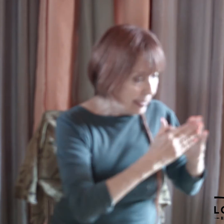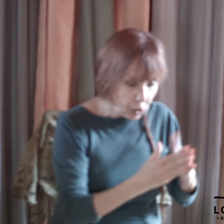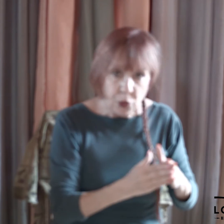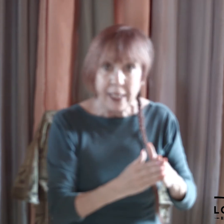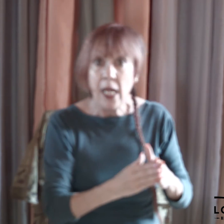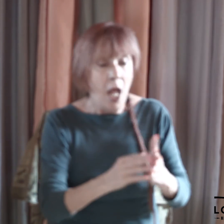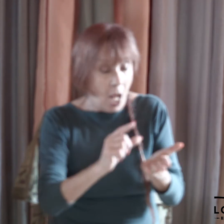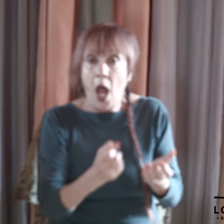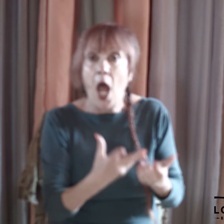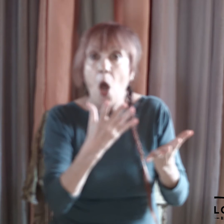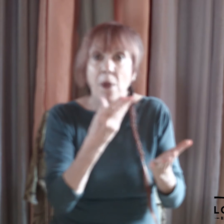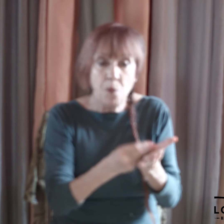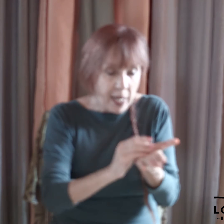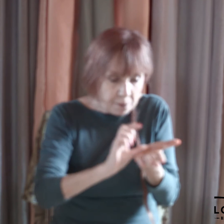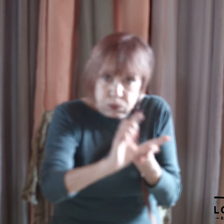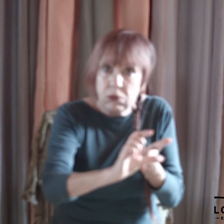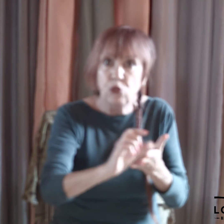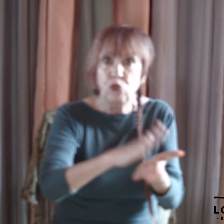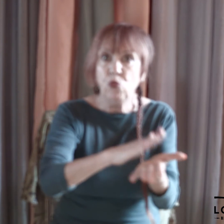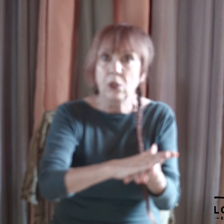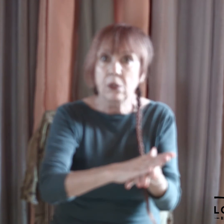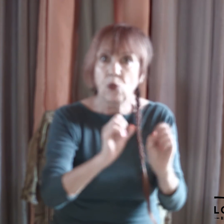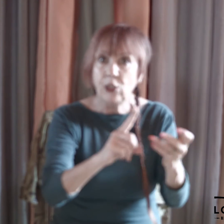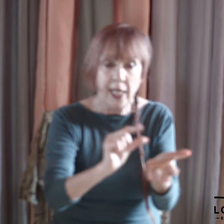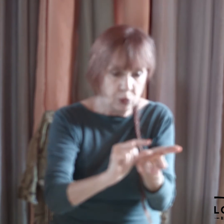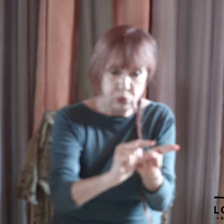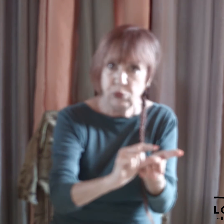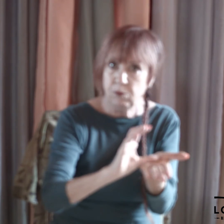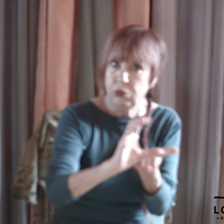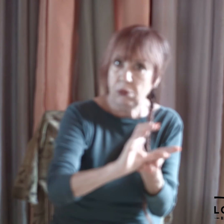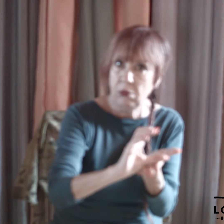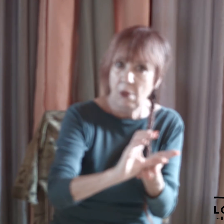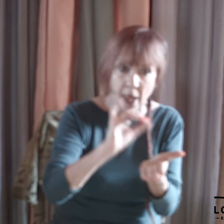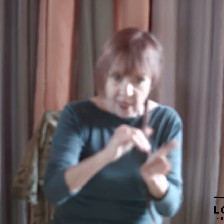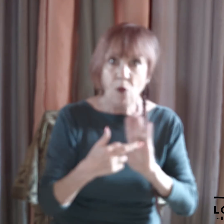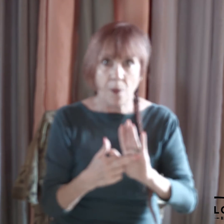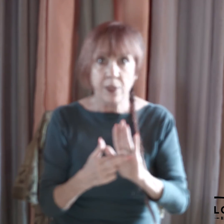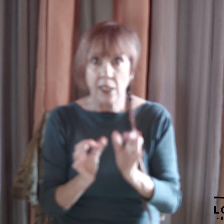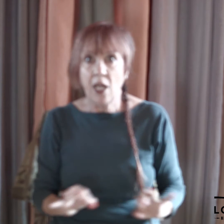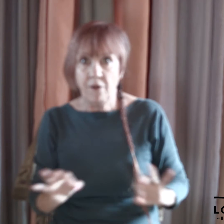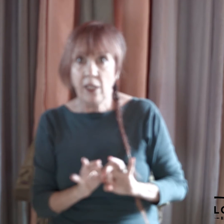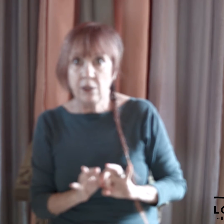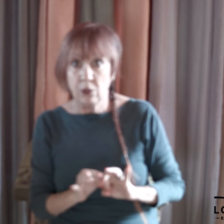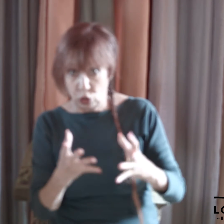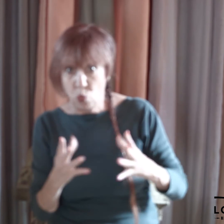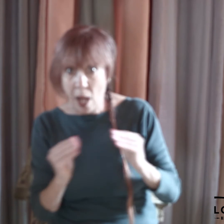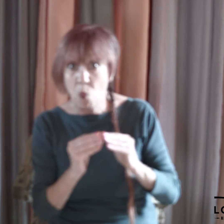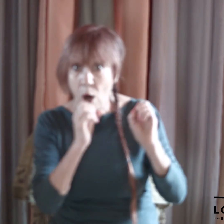our schools and how little we fund them, all of that is a statement of values. Do you want more education? Do you want